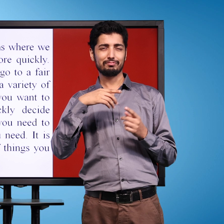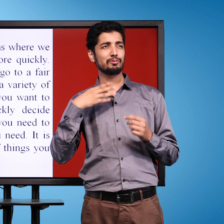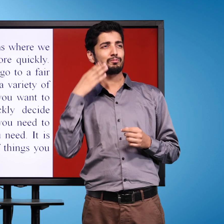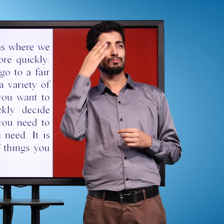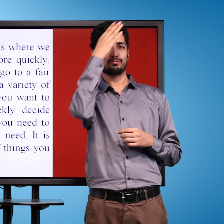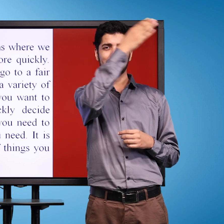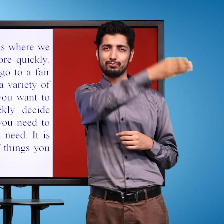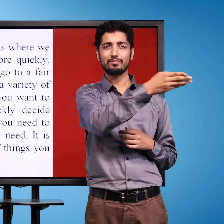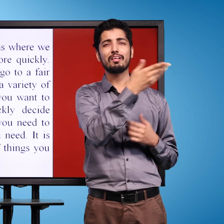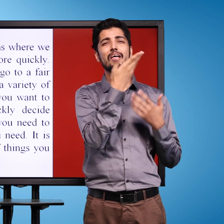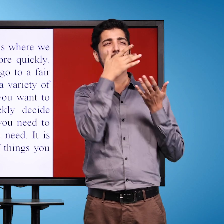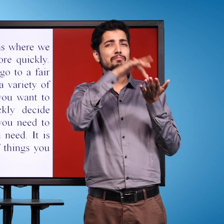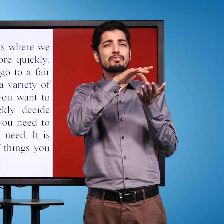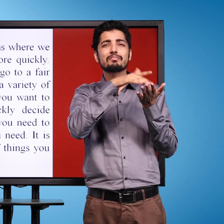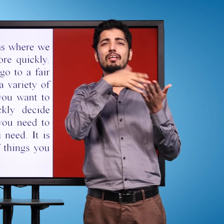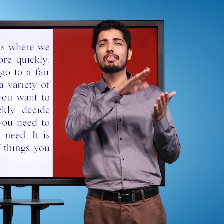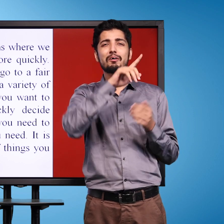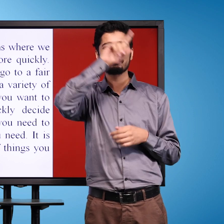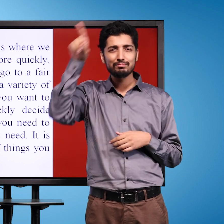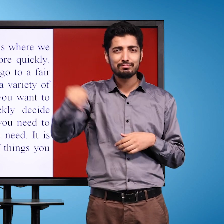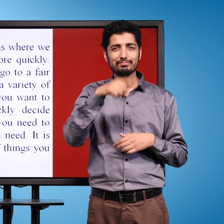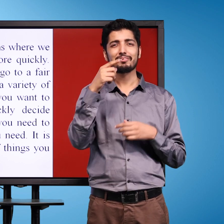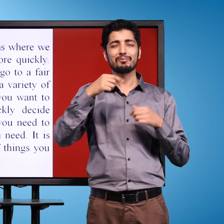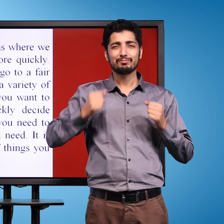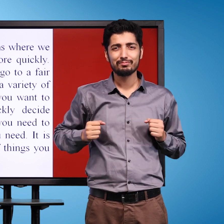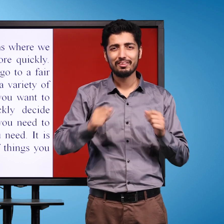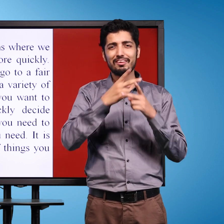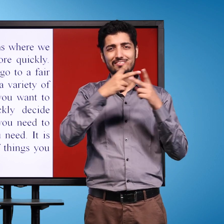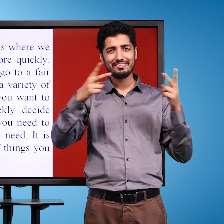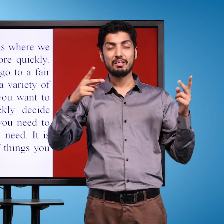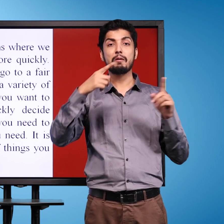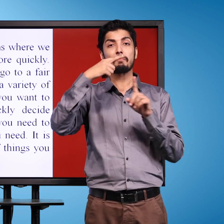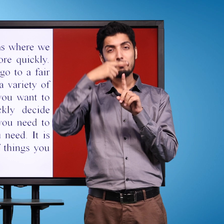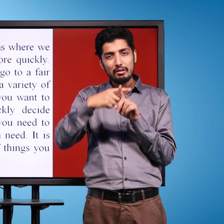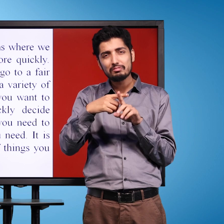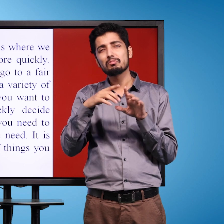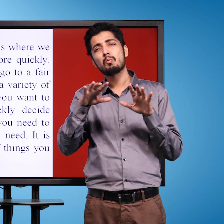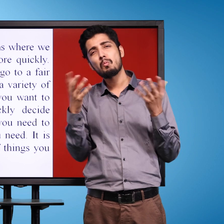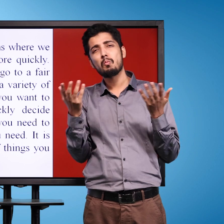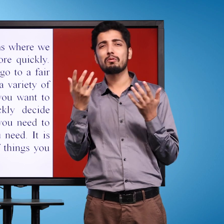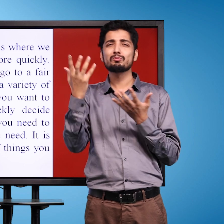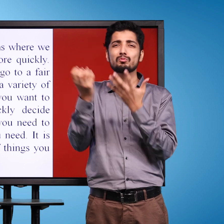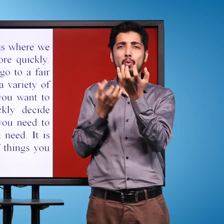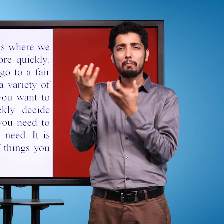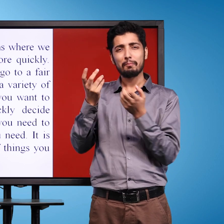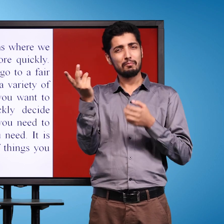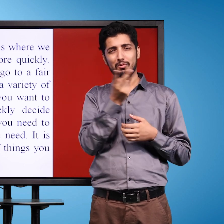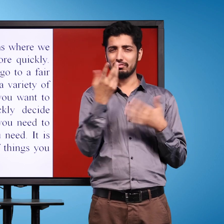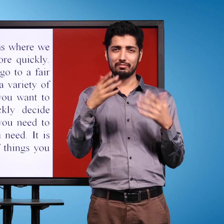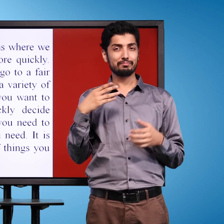when you go to a fair or the market, you find a variety of attractive things which you want to buy.